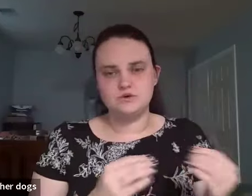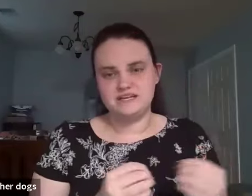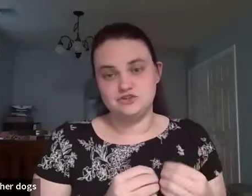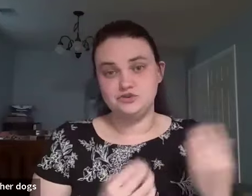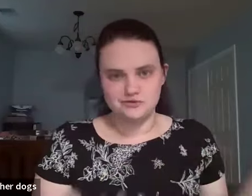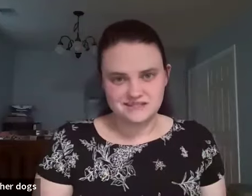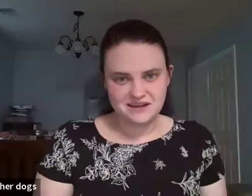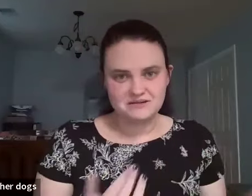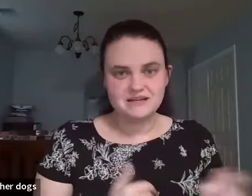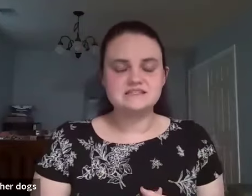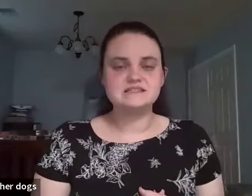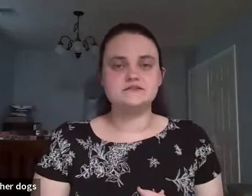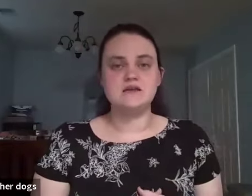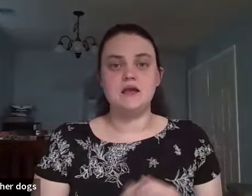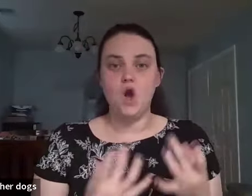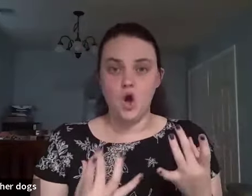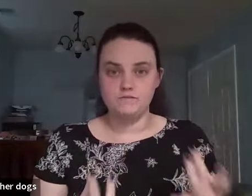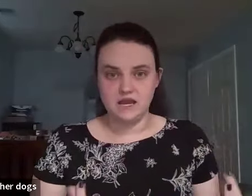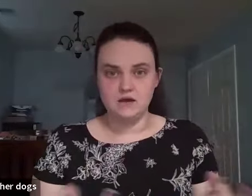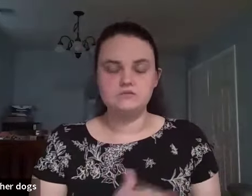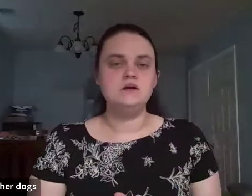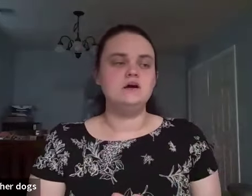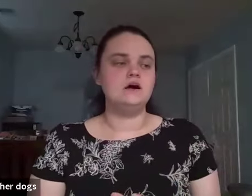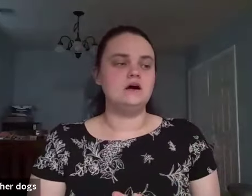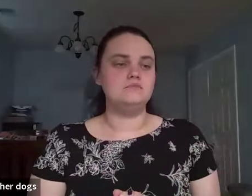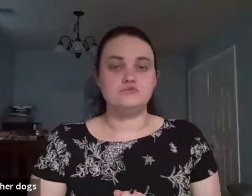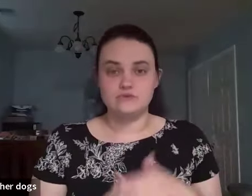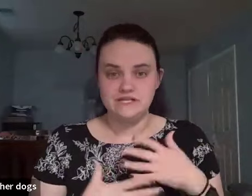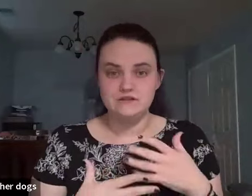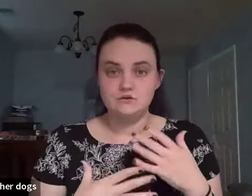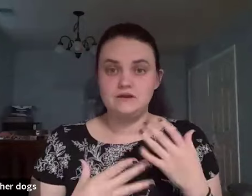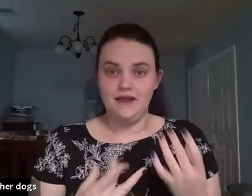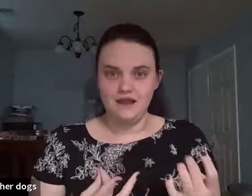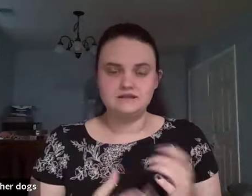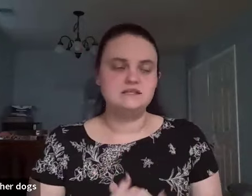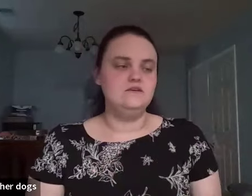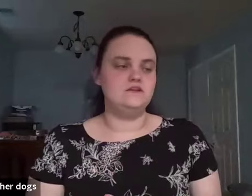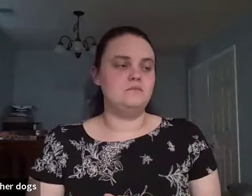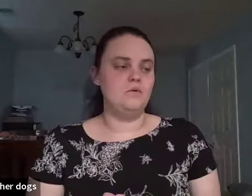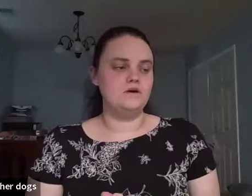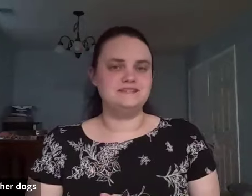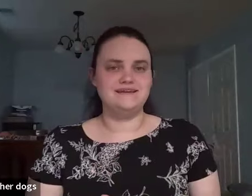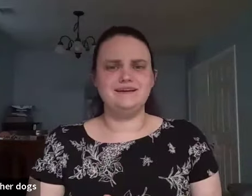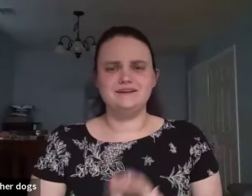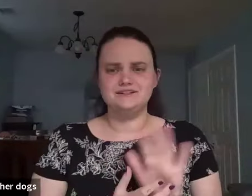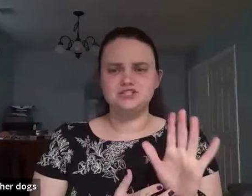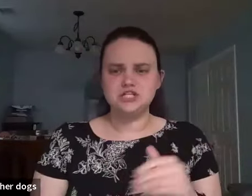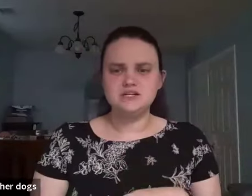more kids are using nowadays. Instead of saying like calm down, breathe or relax, they're more of saying like